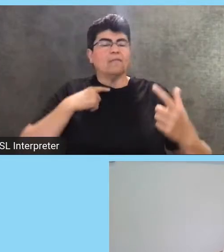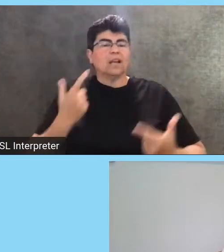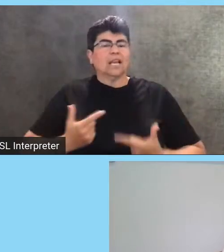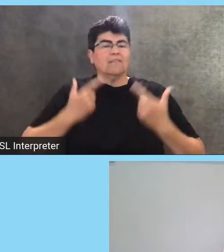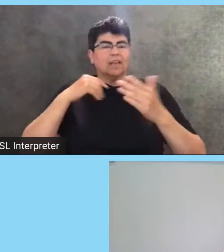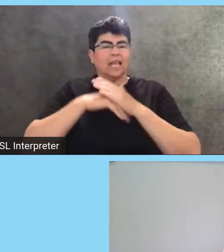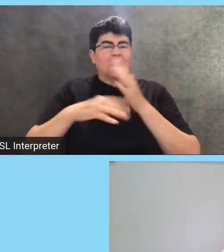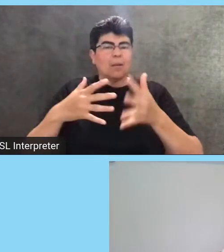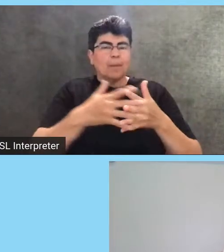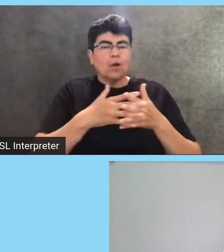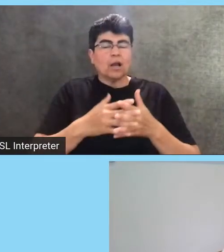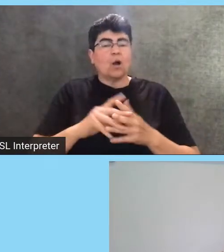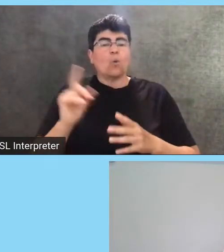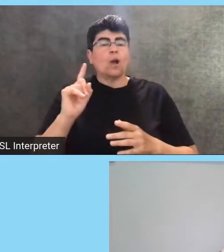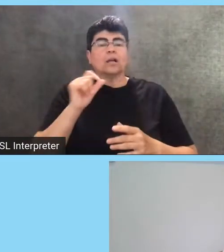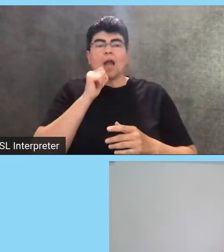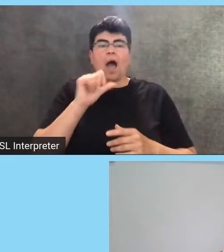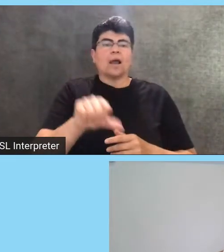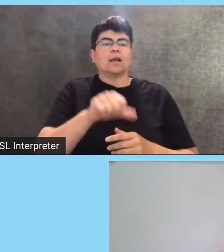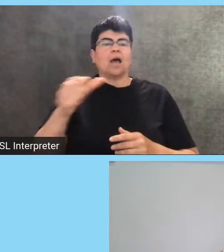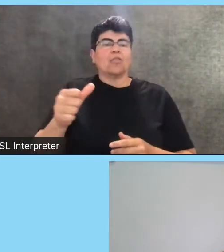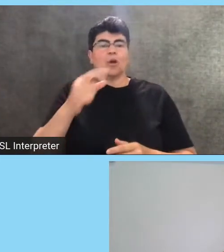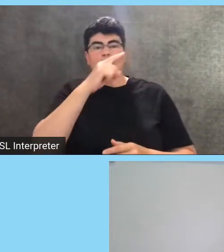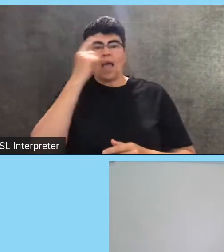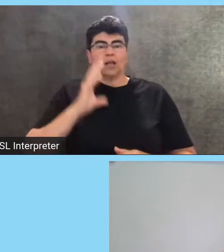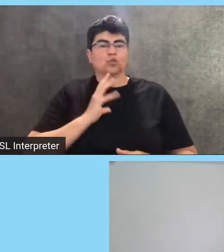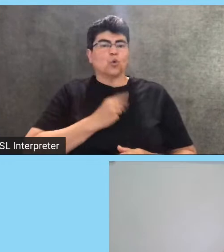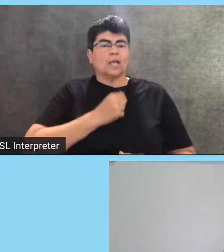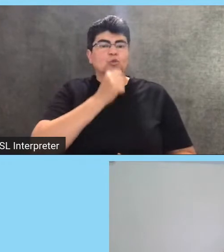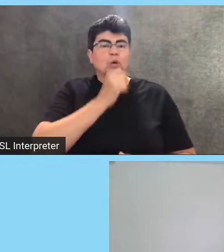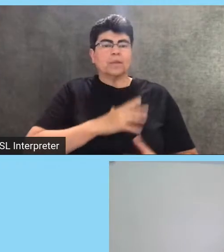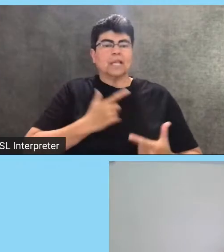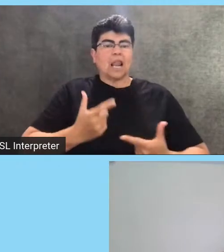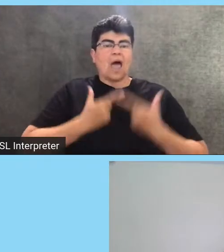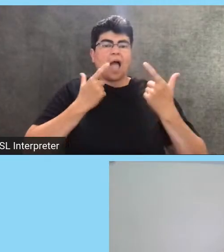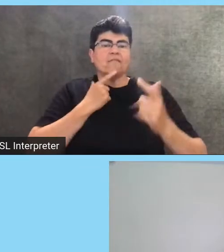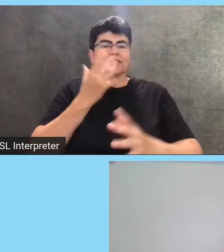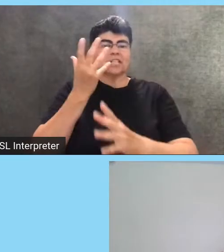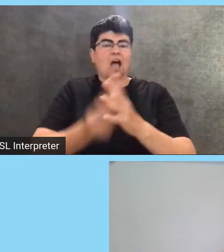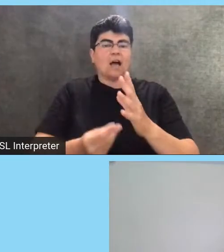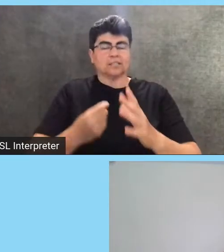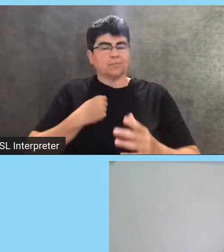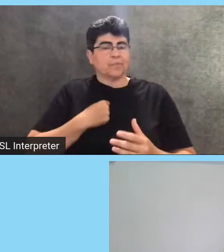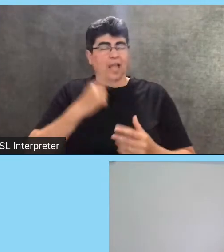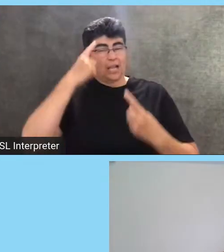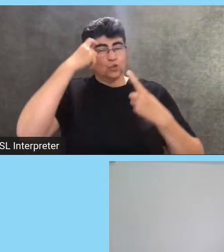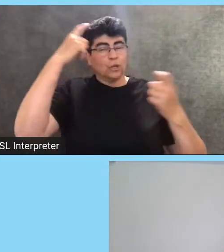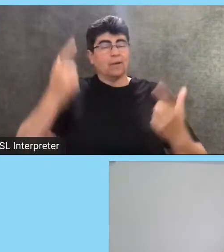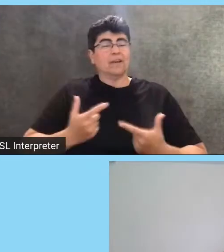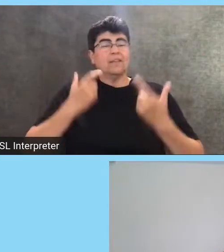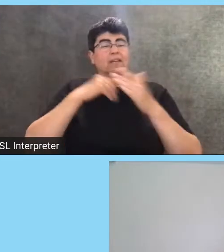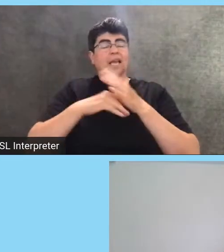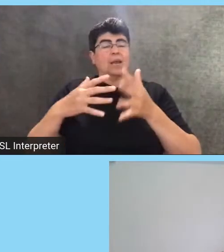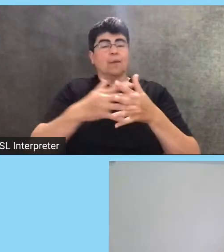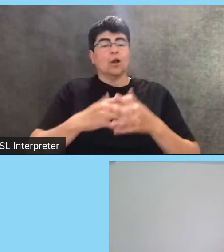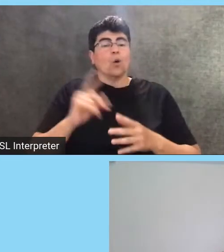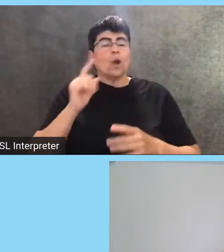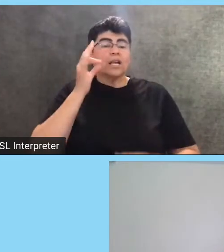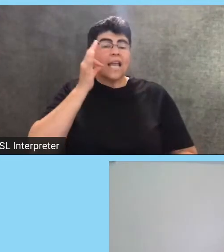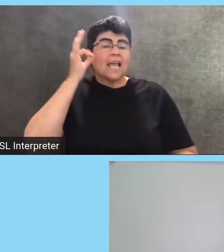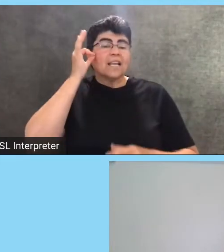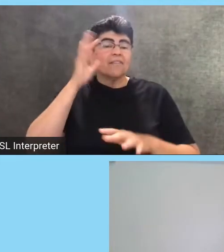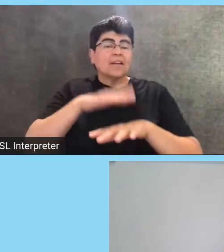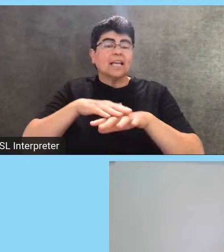an America where not another Black trans woman's life is lost. I dream of living in America where Native